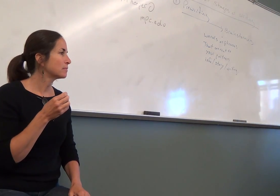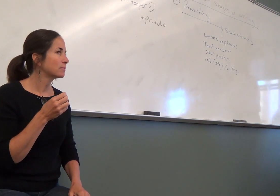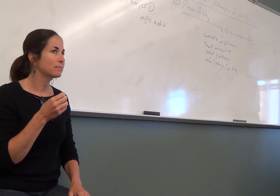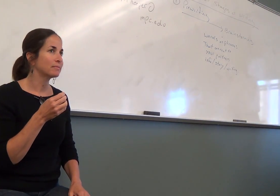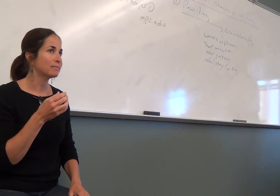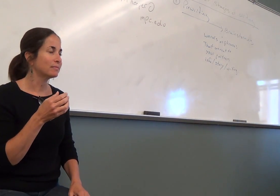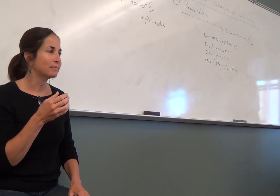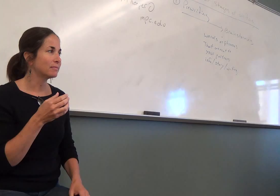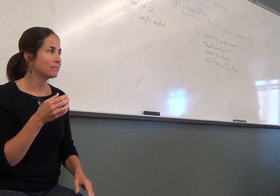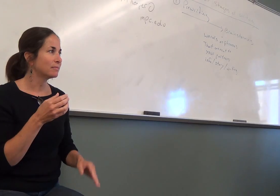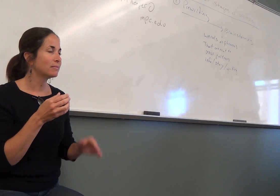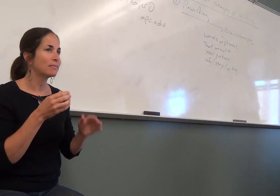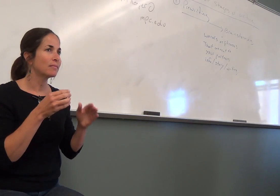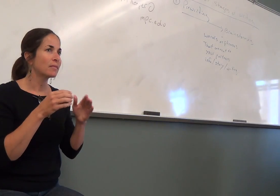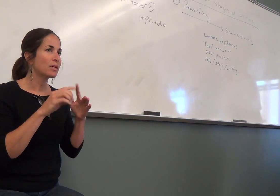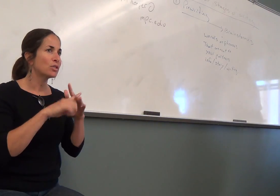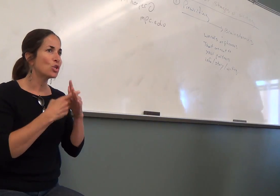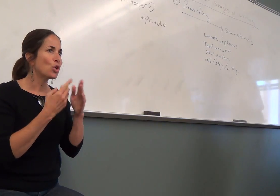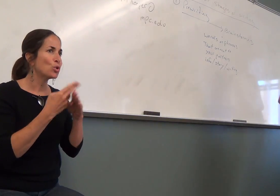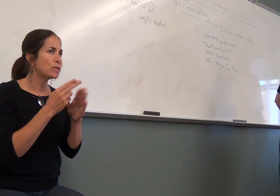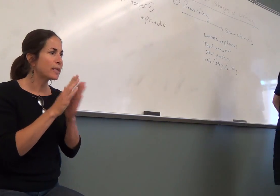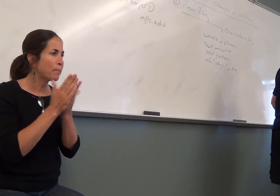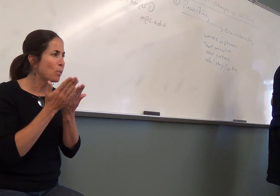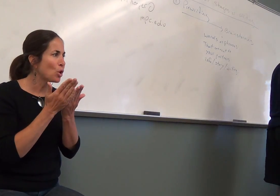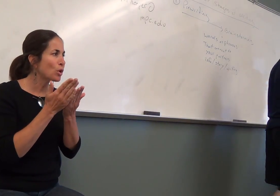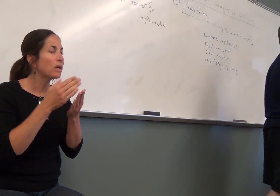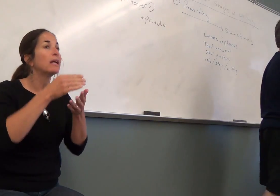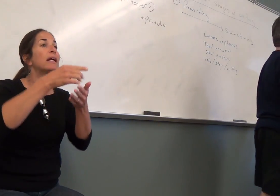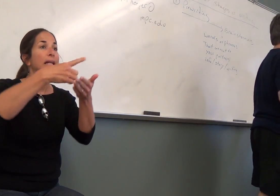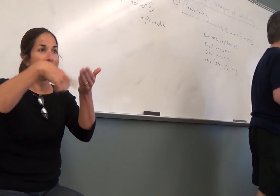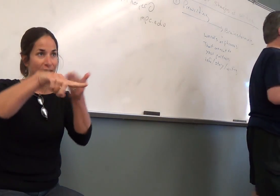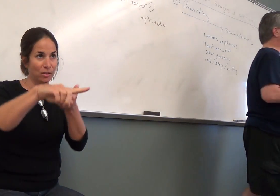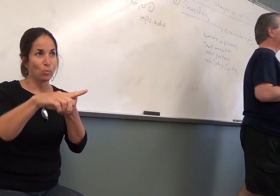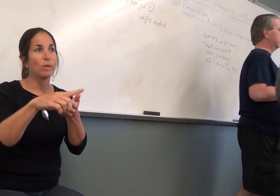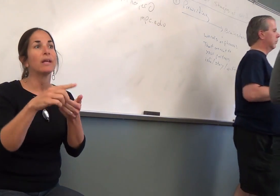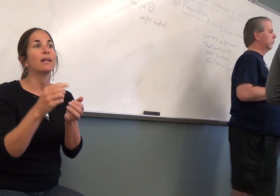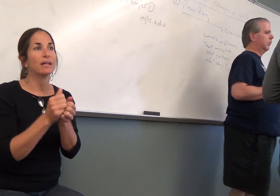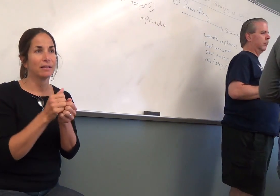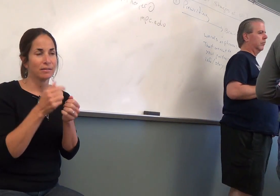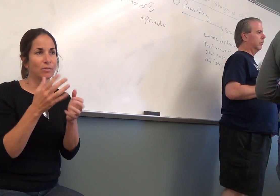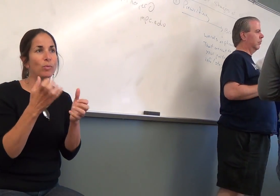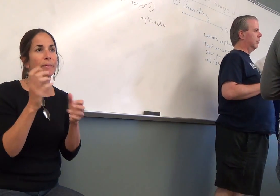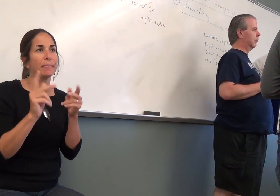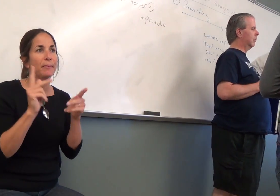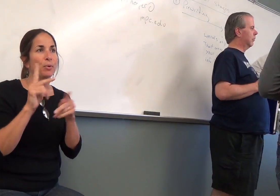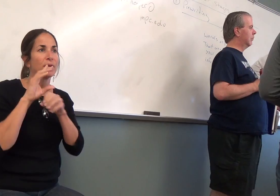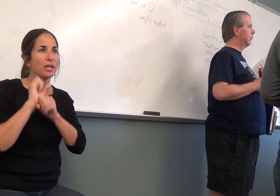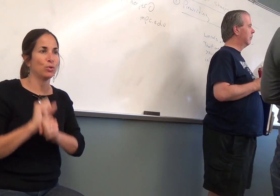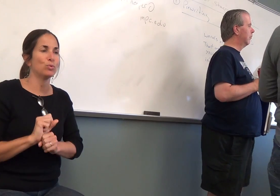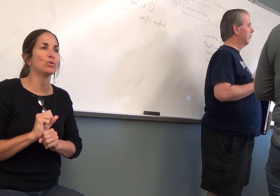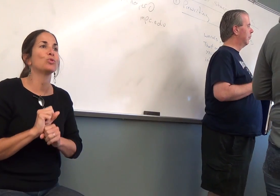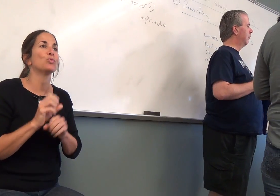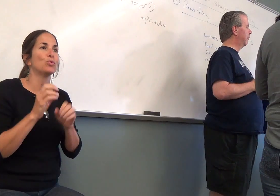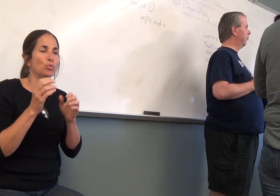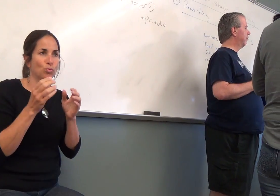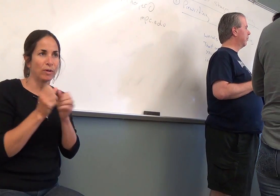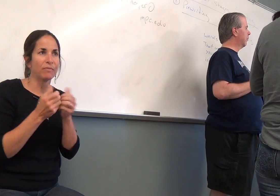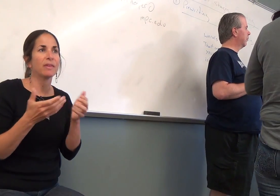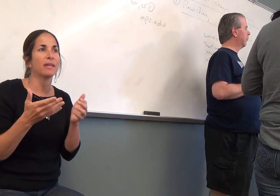We're going to start using it next week. Next week? Yeah, I've been giving a week for people to get used to what we're doing. And I'll write it on the board on Monday, and we'll talk about it. It's kind of a